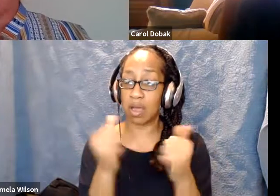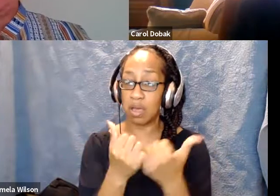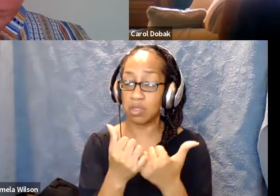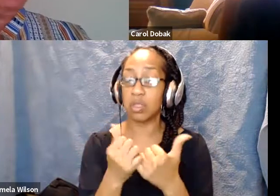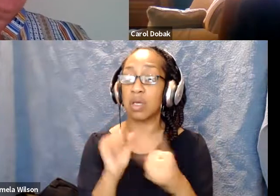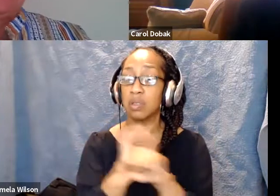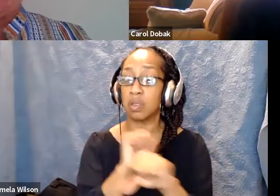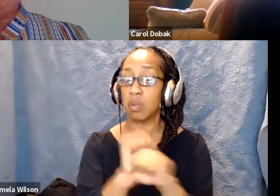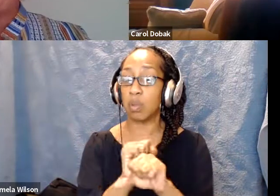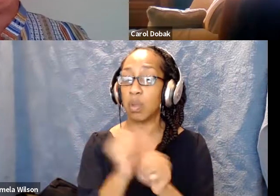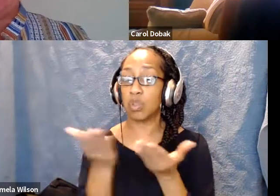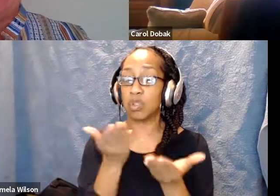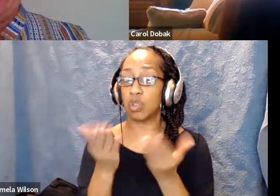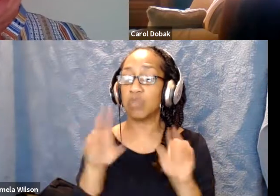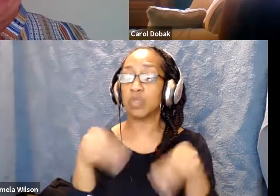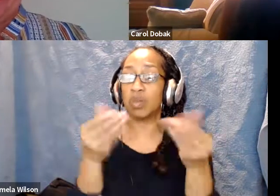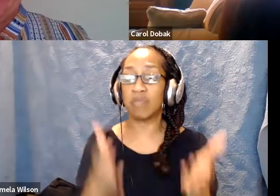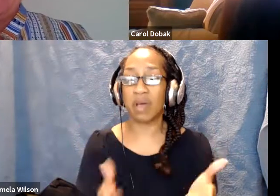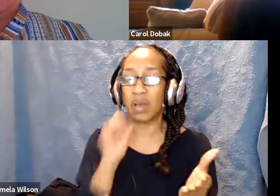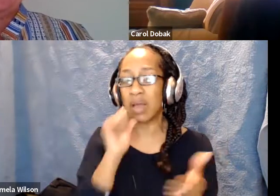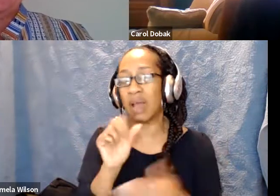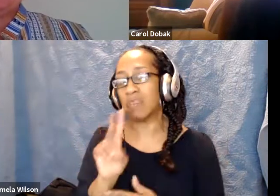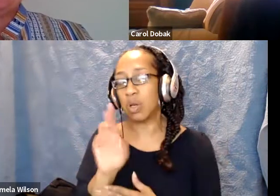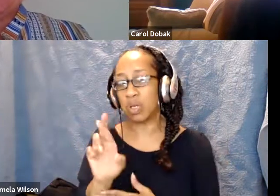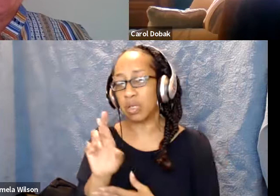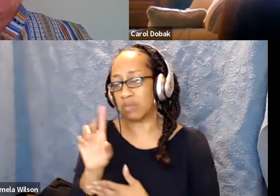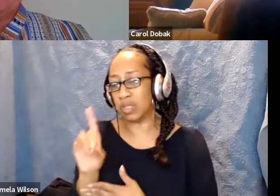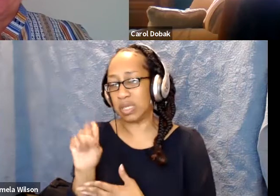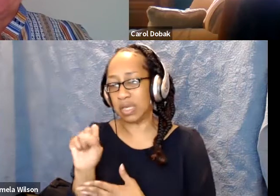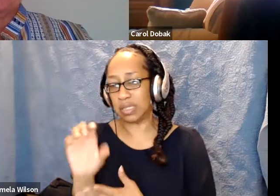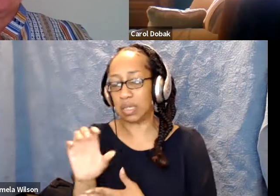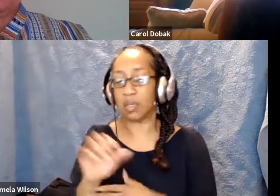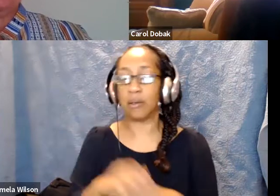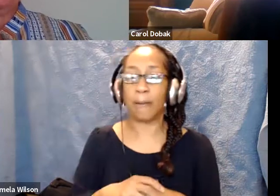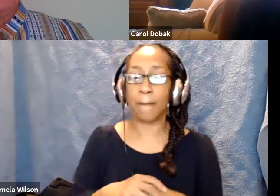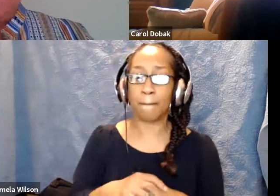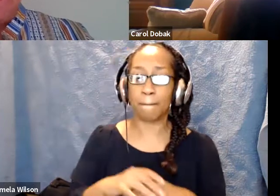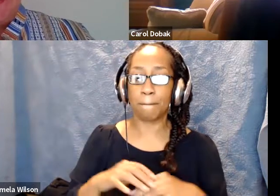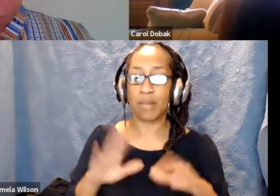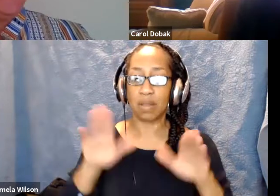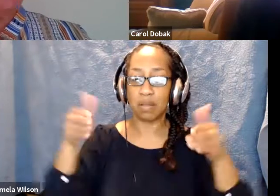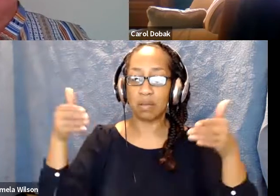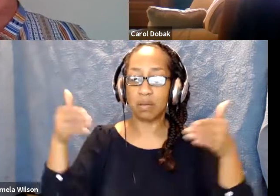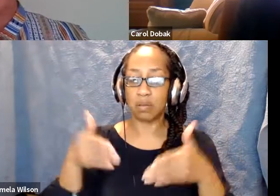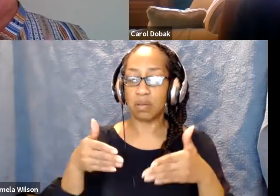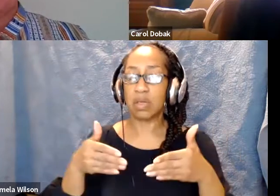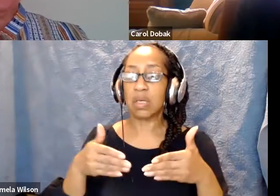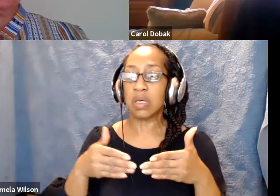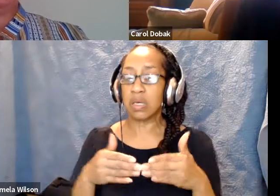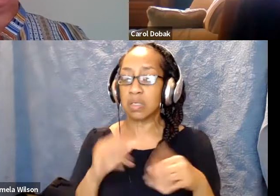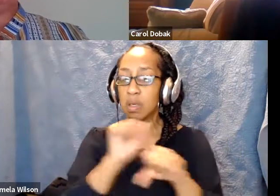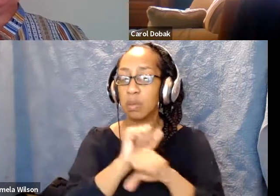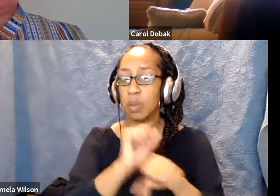provider, not in the VR role as DSE. And this focus on VR as an employment partner outside of whatever